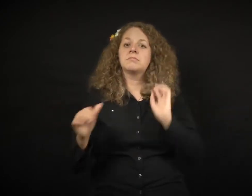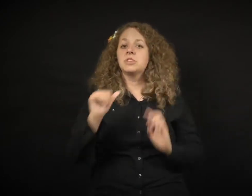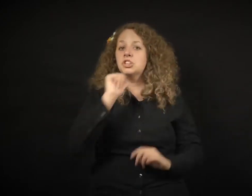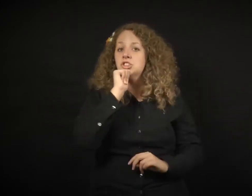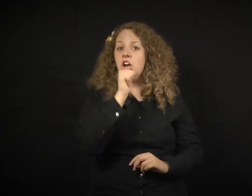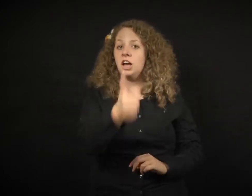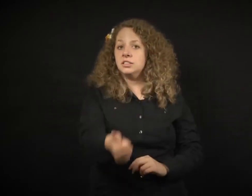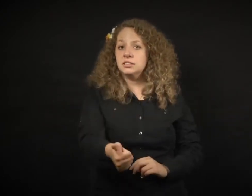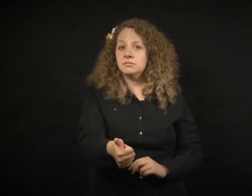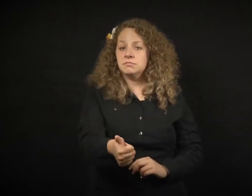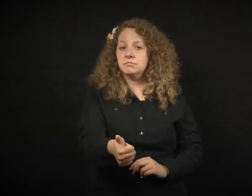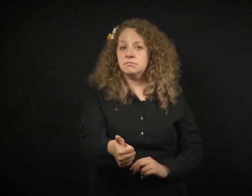Not.